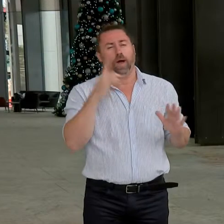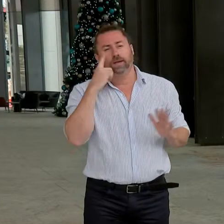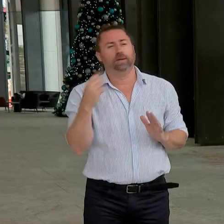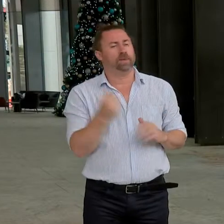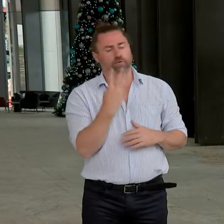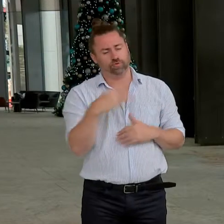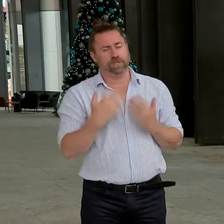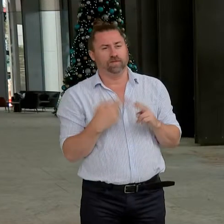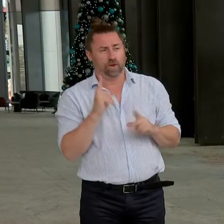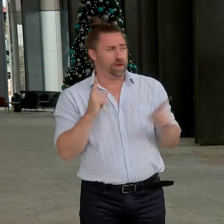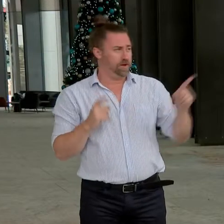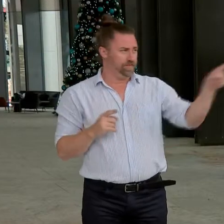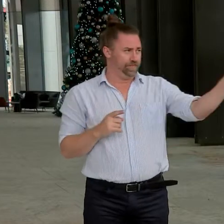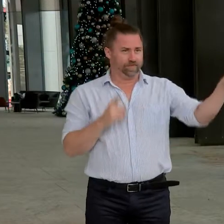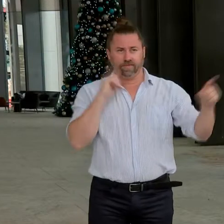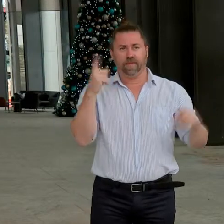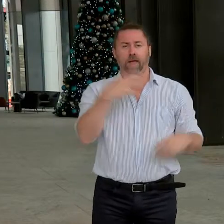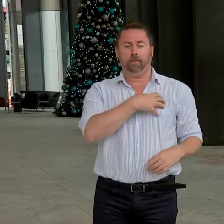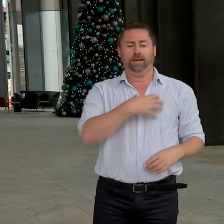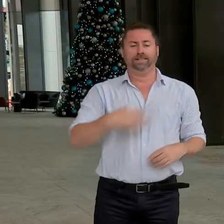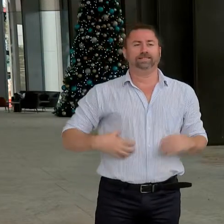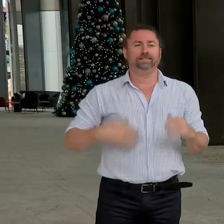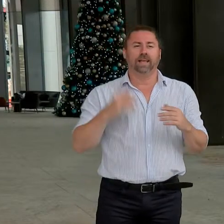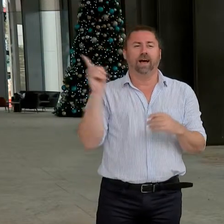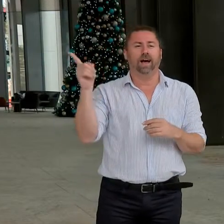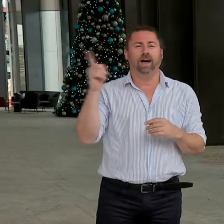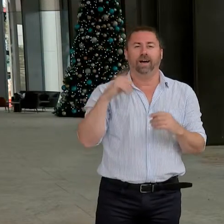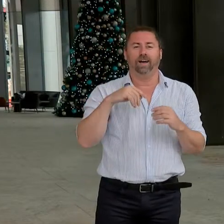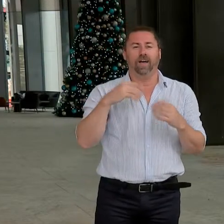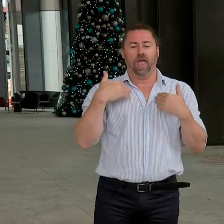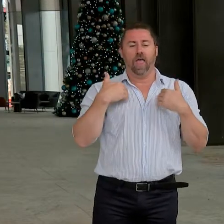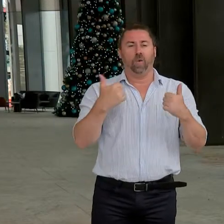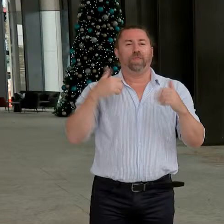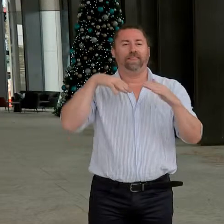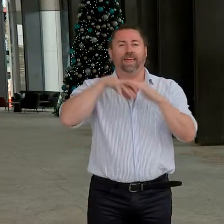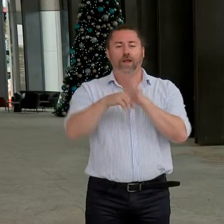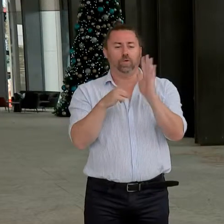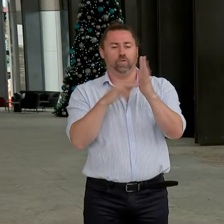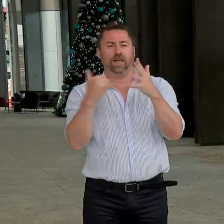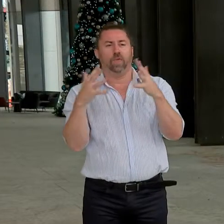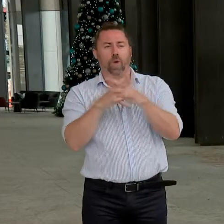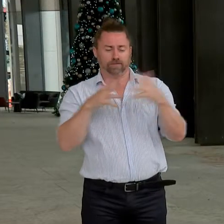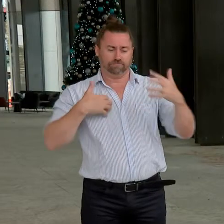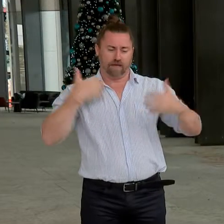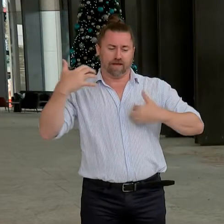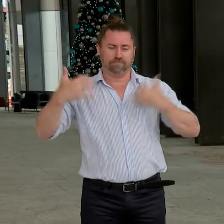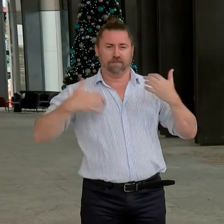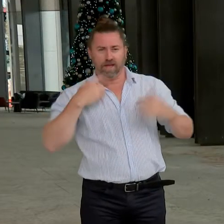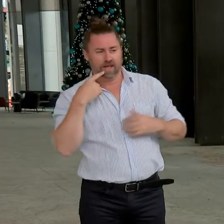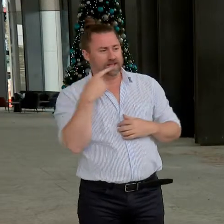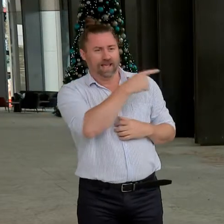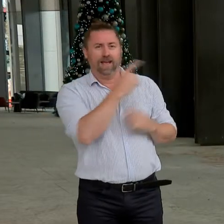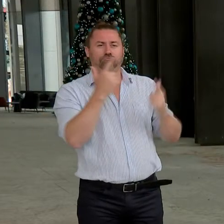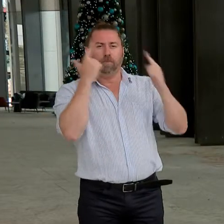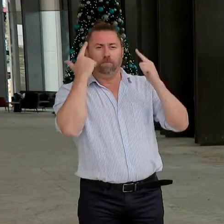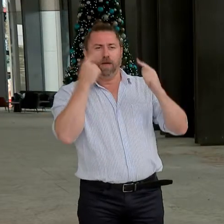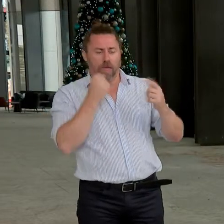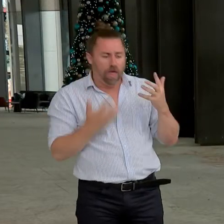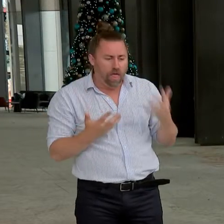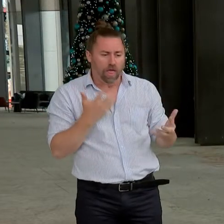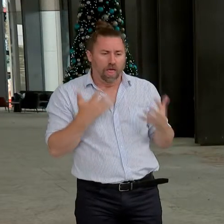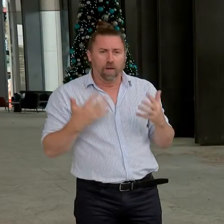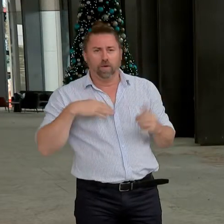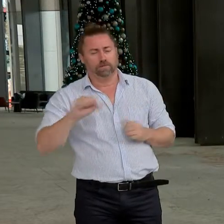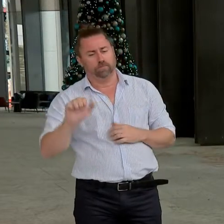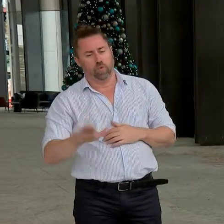has asked comments that Queensland is following up their testing and that the Premier's been recalcitrant. Oh, well, look, I certainly don't support